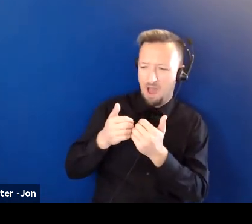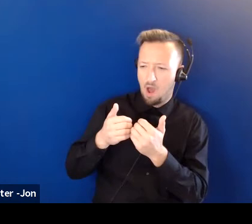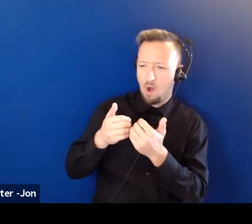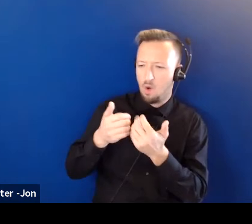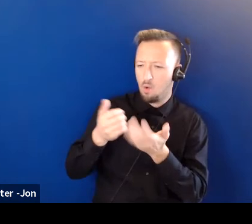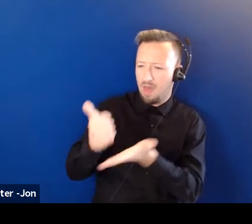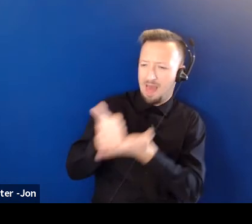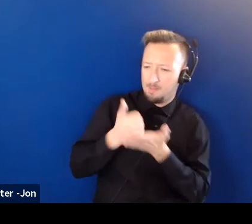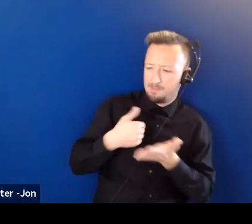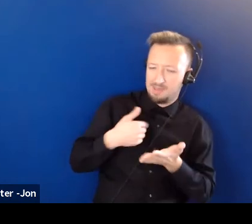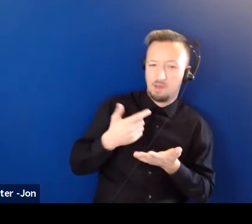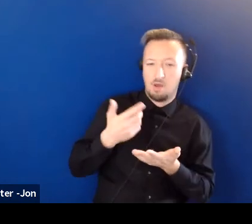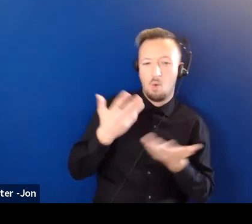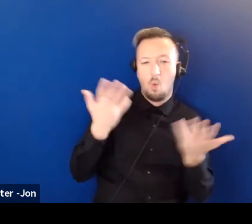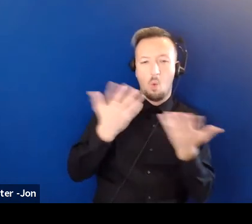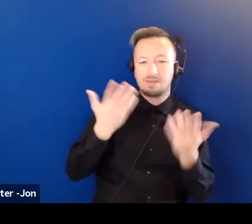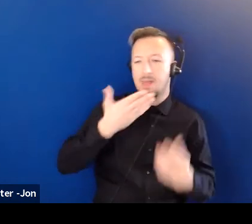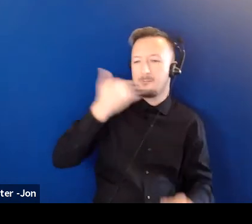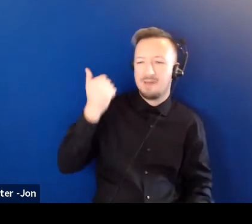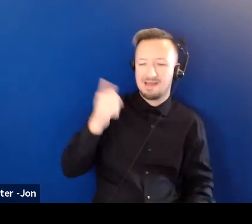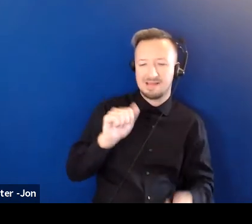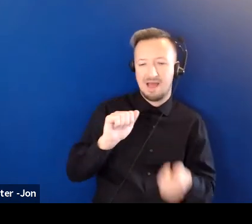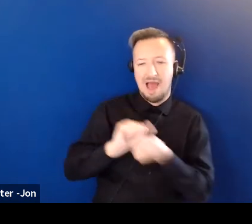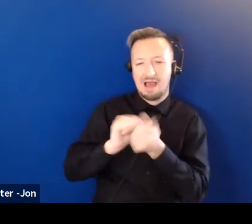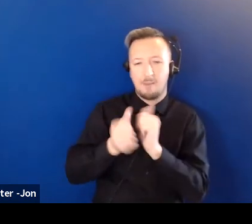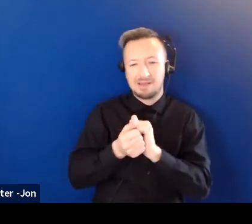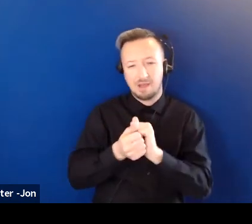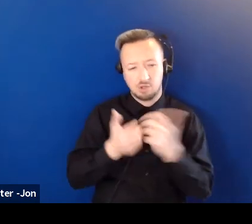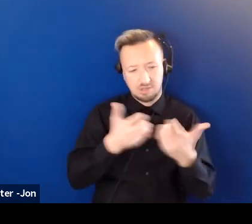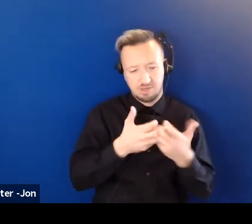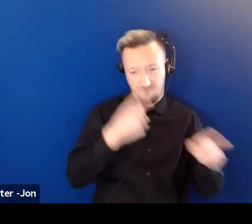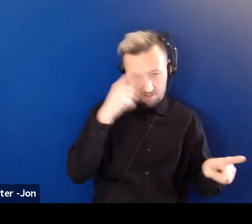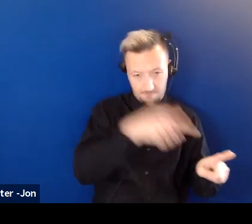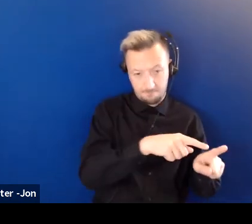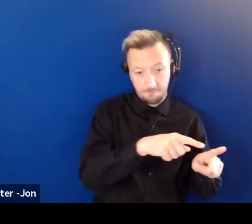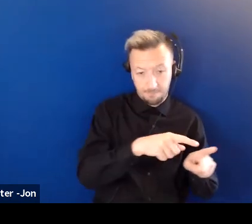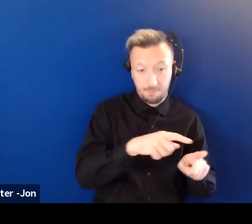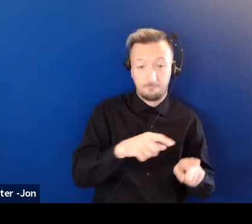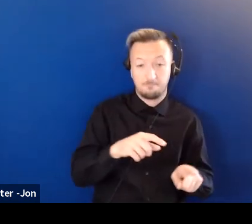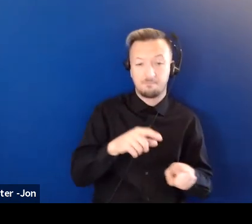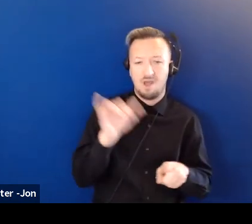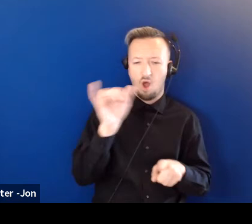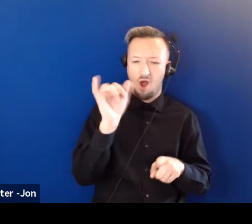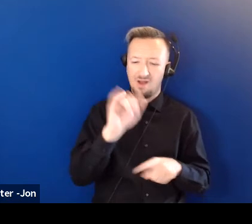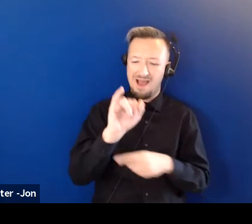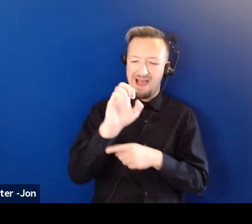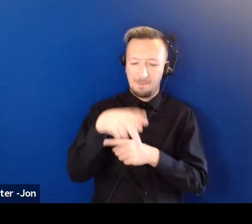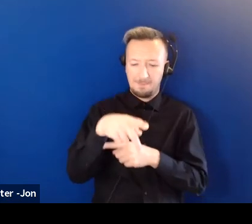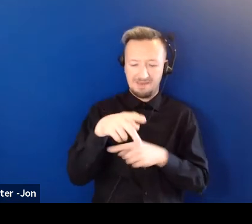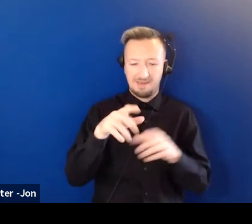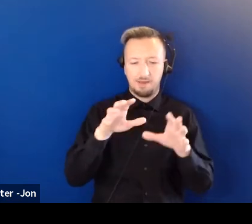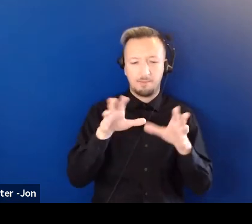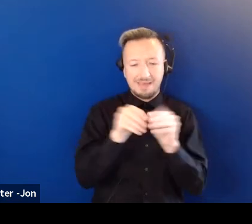them. It's also a safe environment to catch and redirect self-advocacy skills to be the